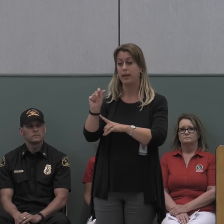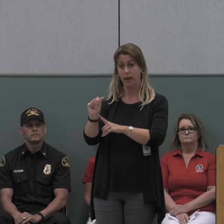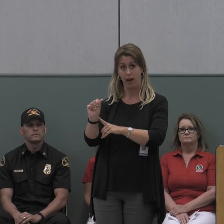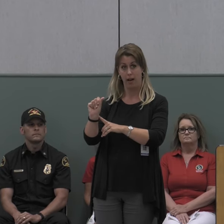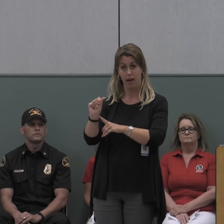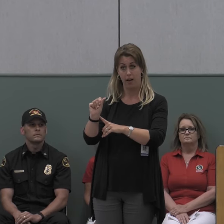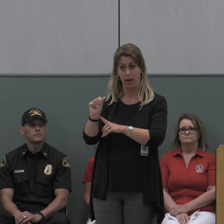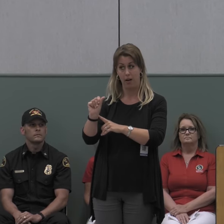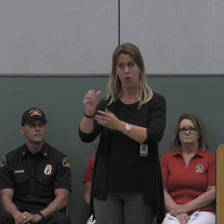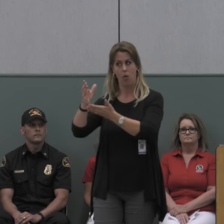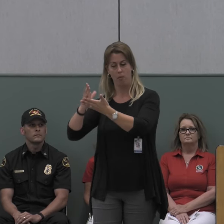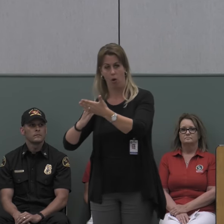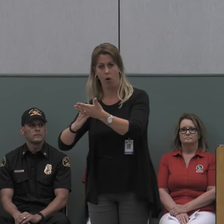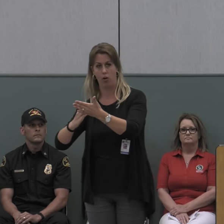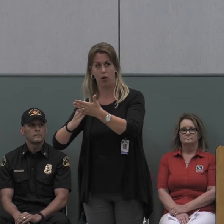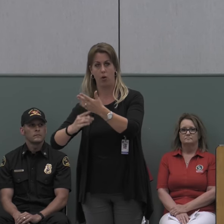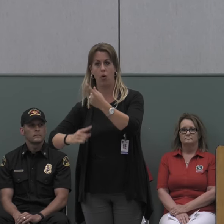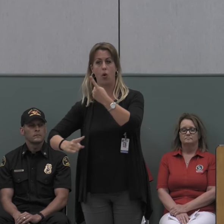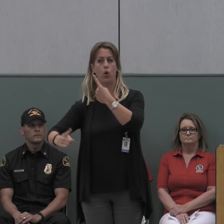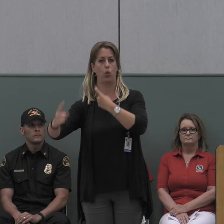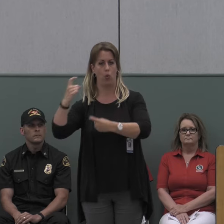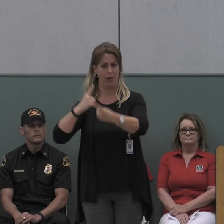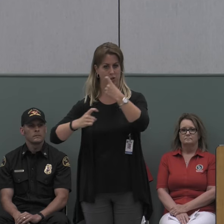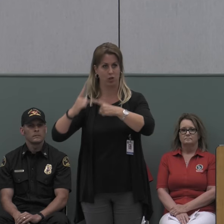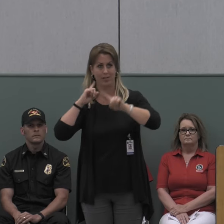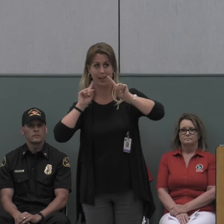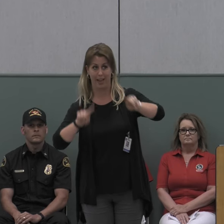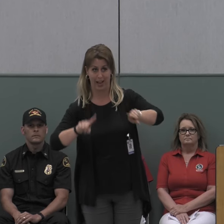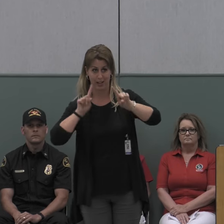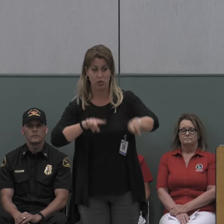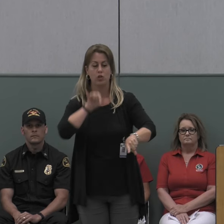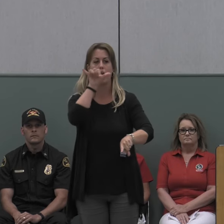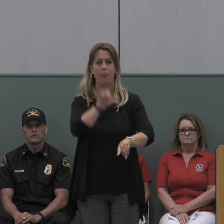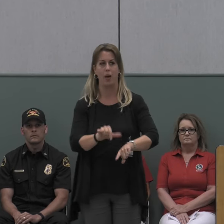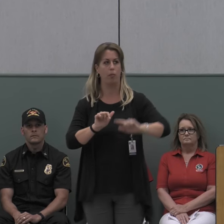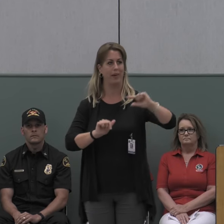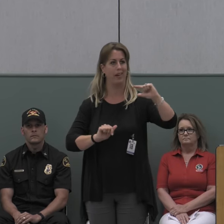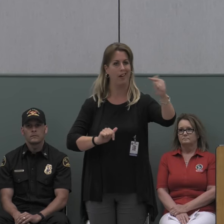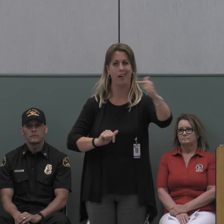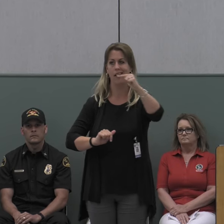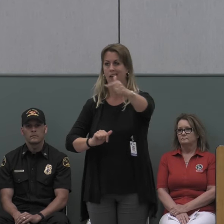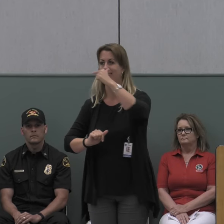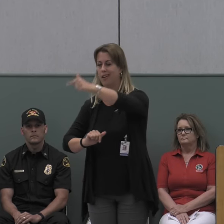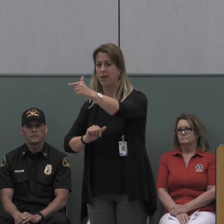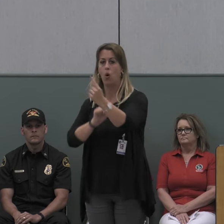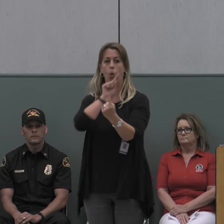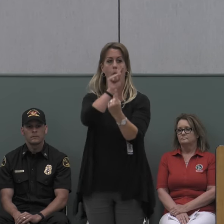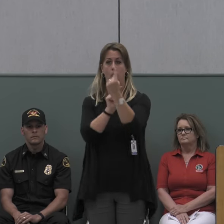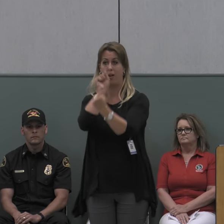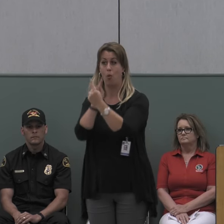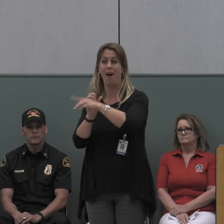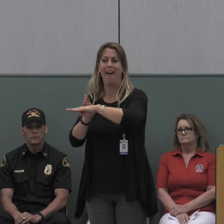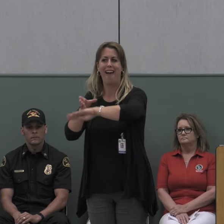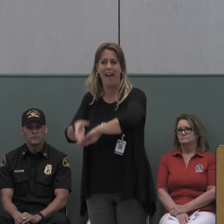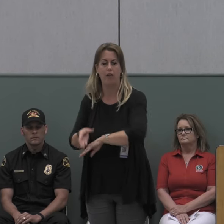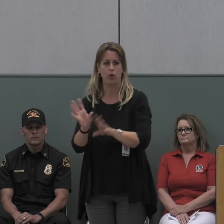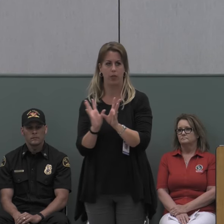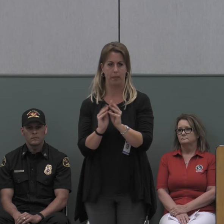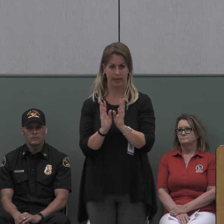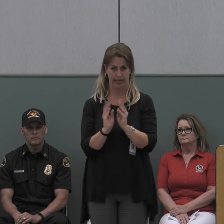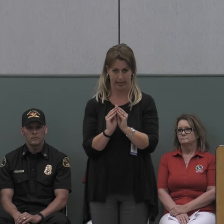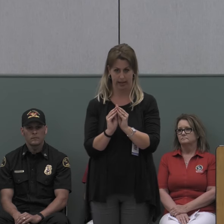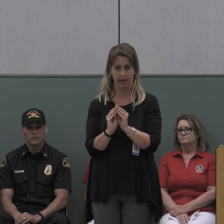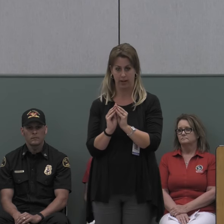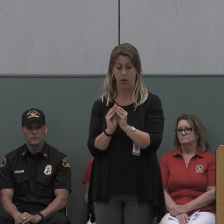Media portions for questions and answers will be on a one-on-one basis after the meeting. So the way that's going to work once we're